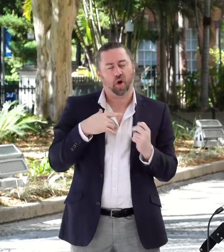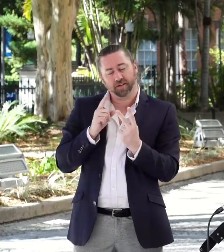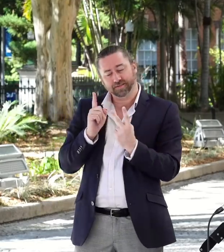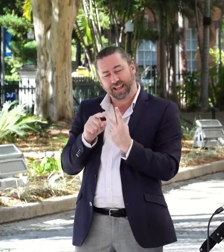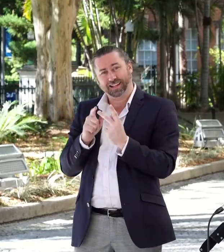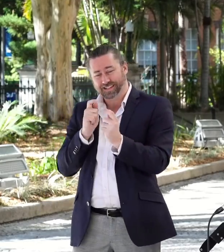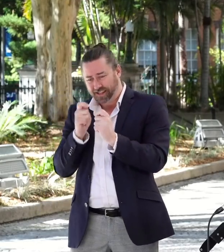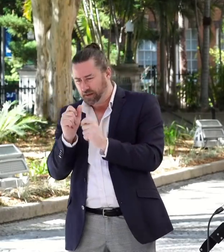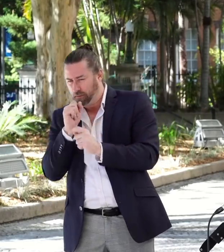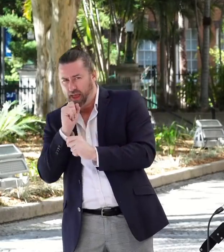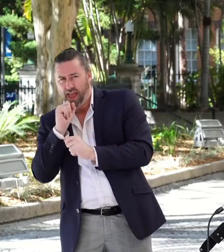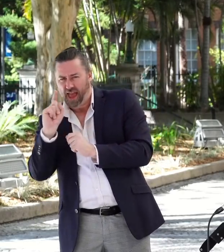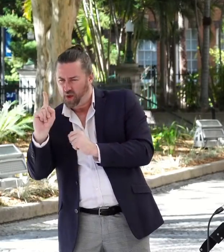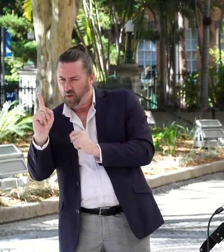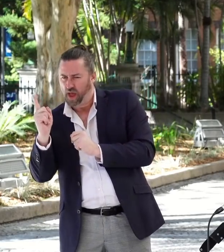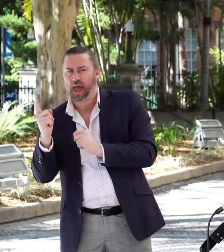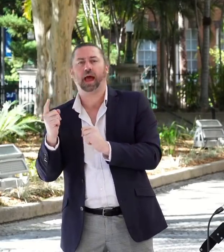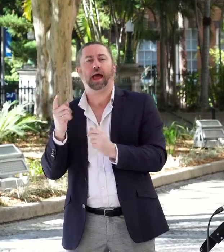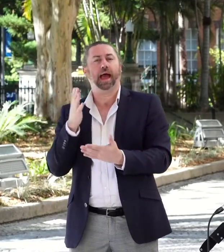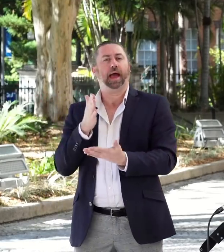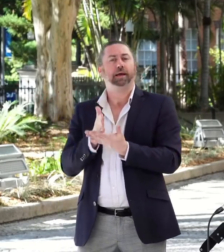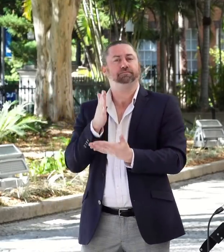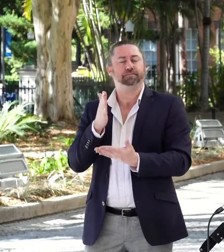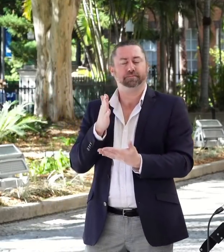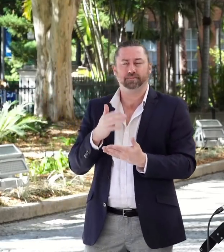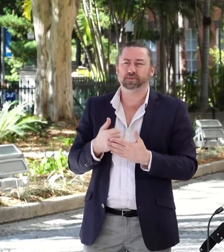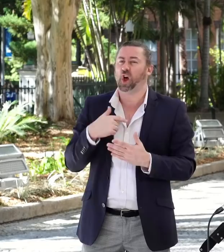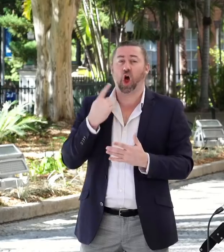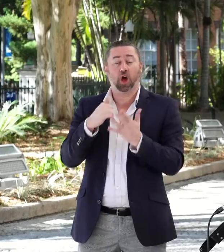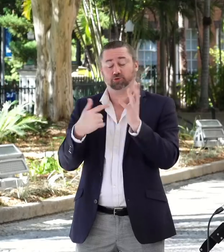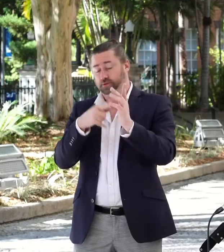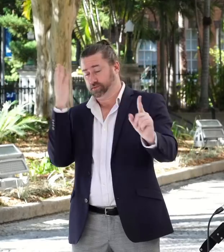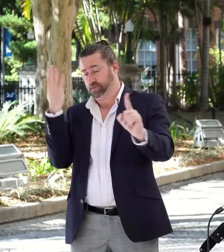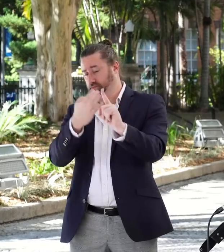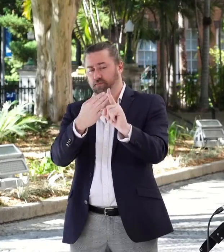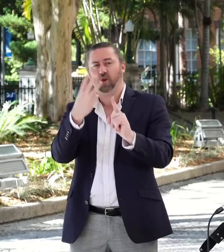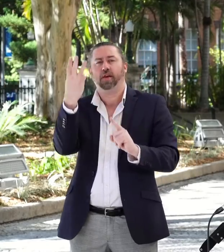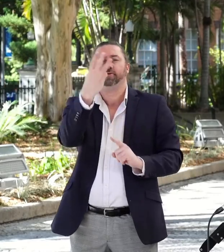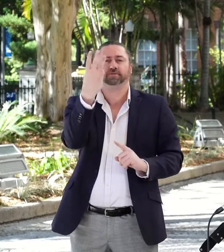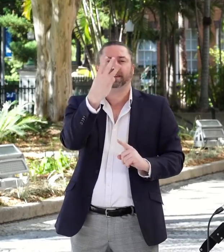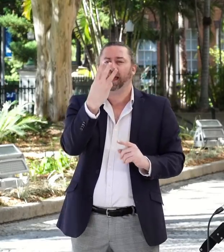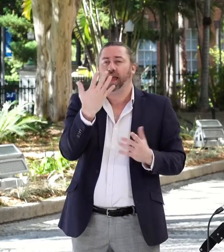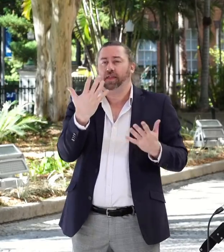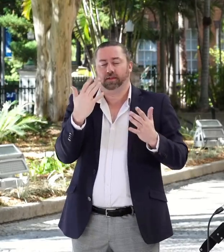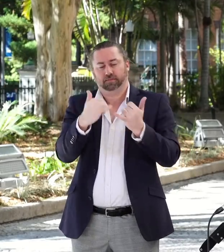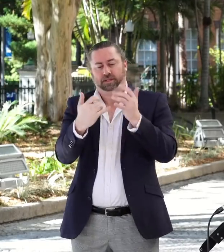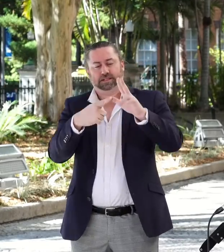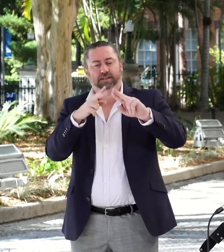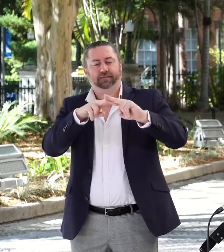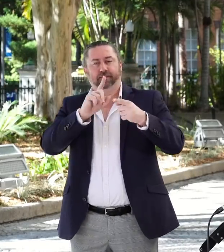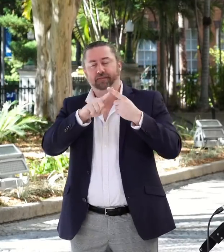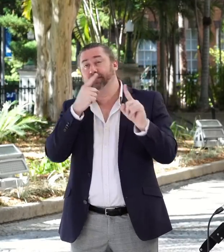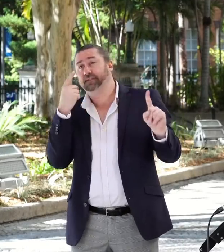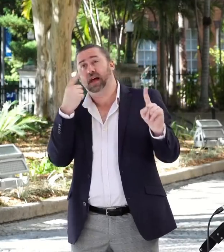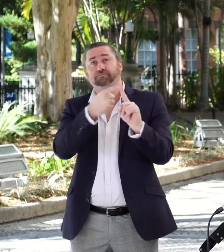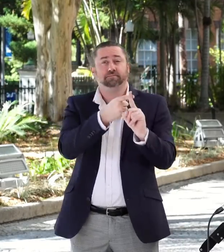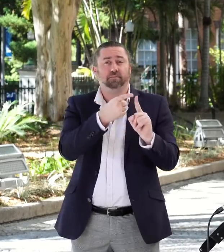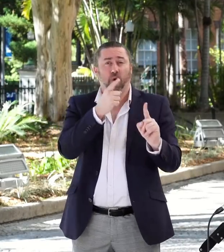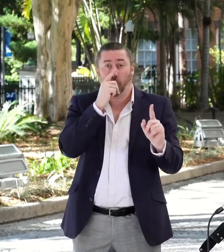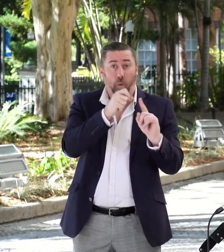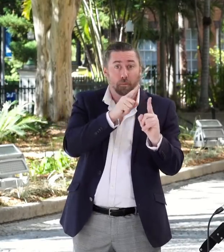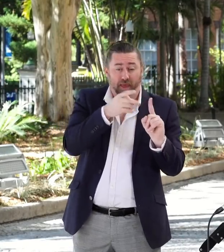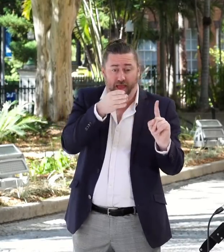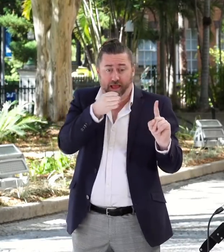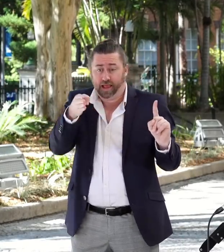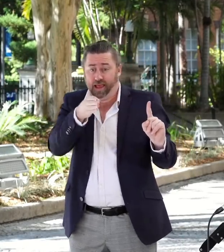test results. So we're picking that 13th as the potential start of his infectious period, but in actual fact, it might have